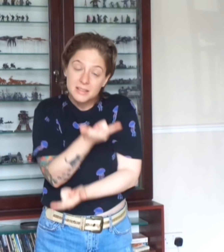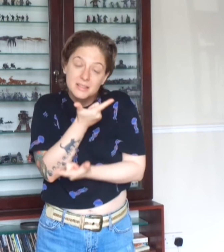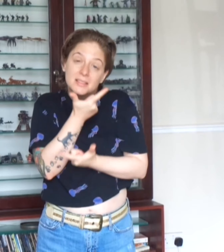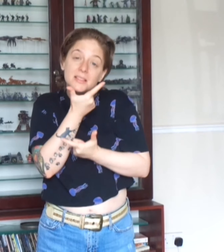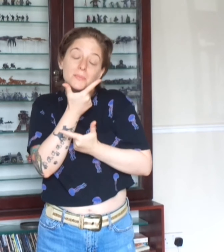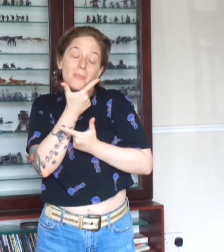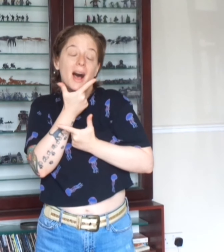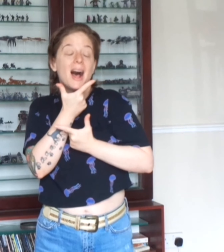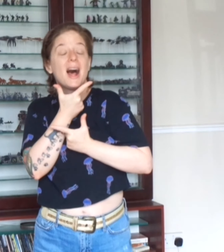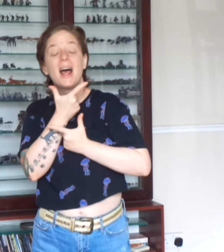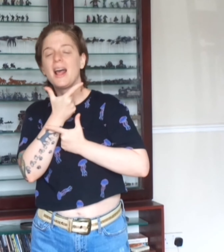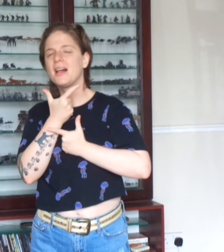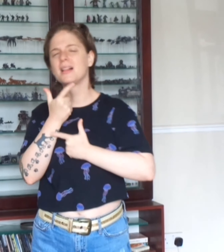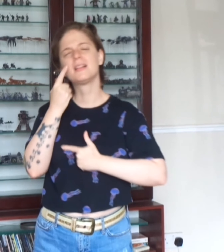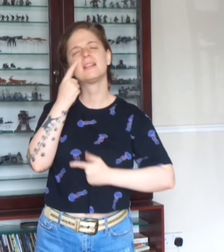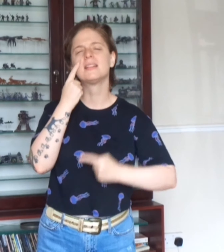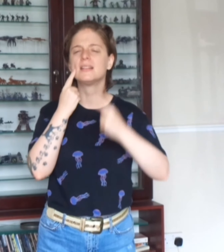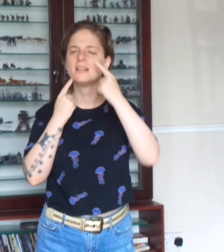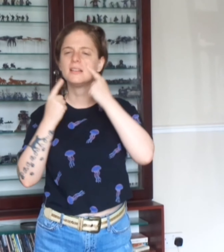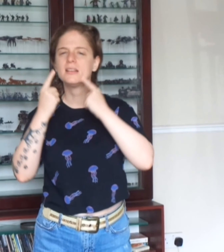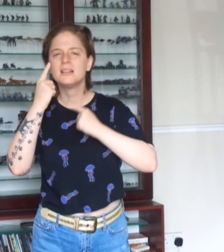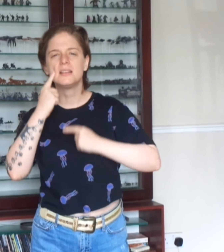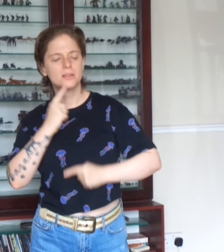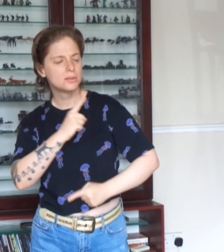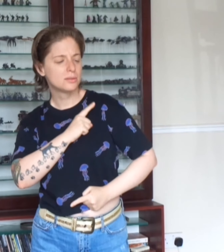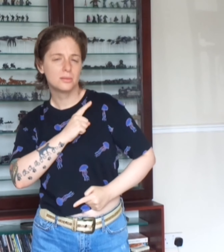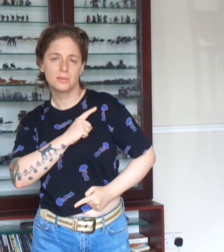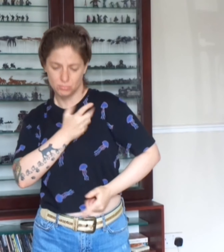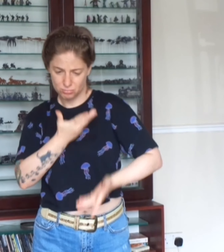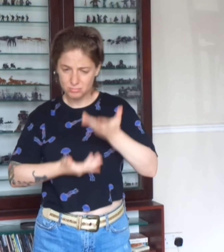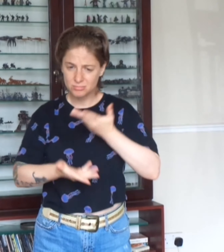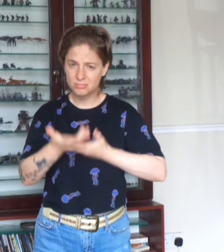Smile, what's the use of crying?